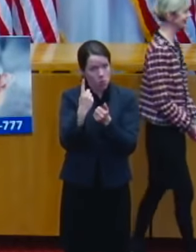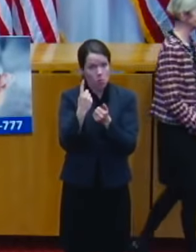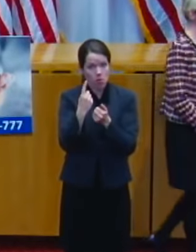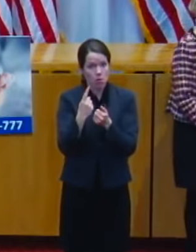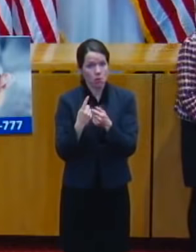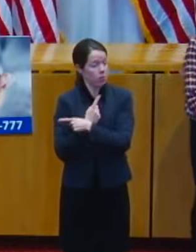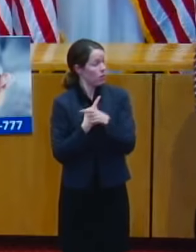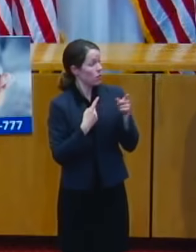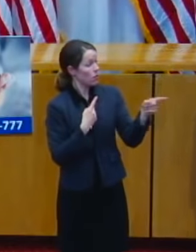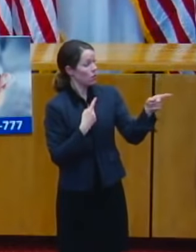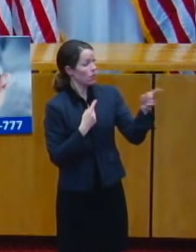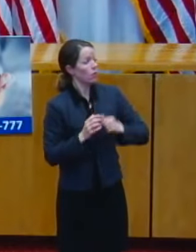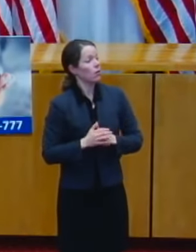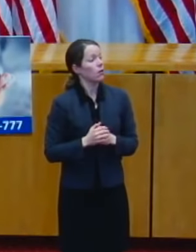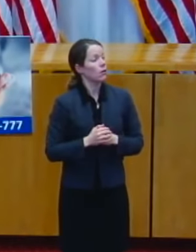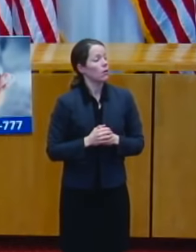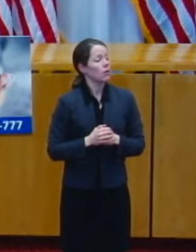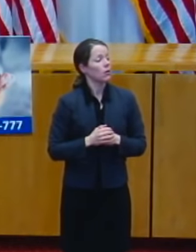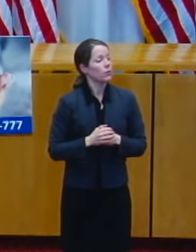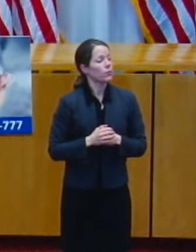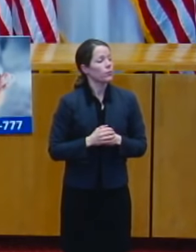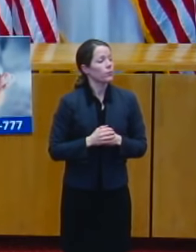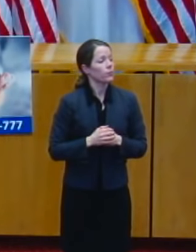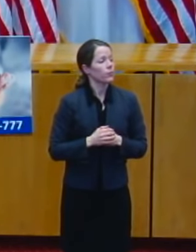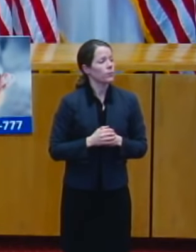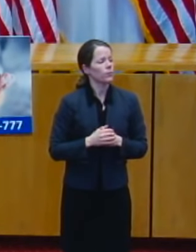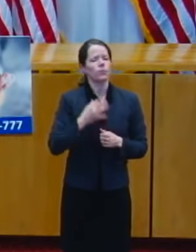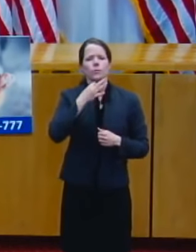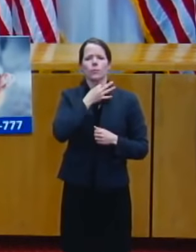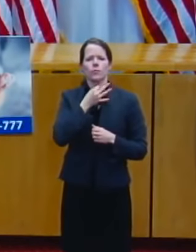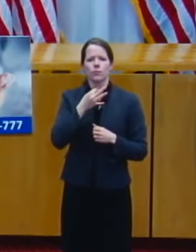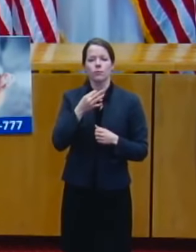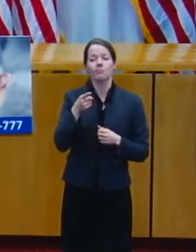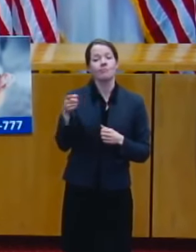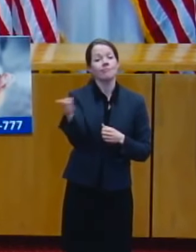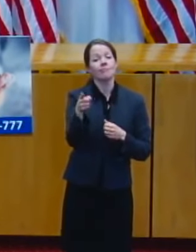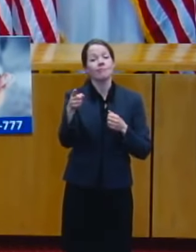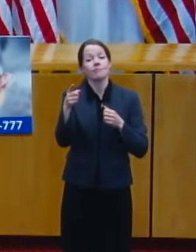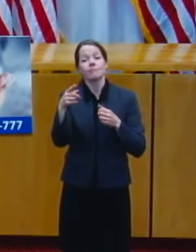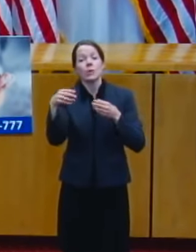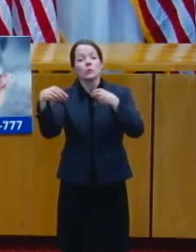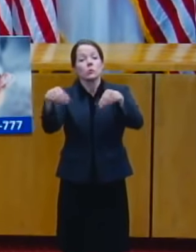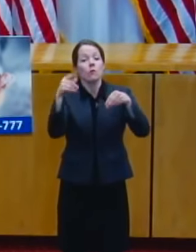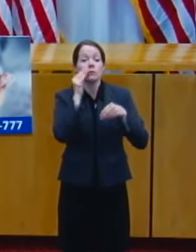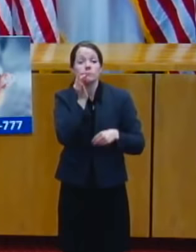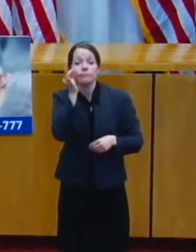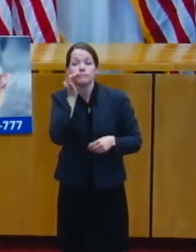Go ahead. One of the lawsuits of the recreational cannabis companies wanting to maintain